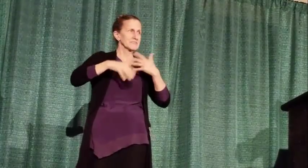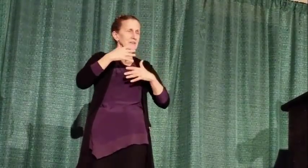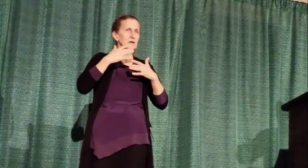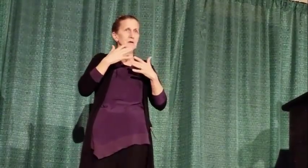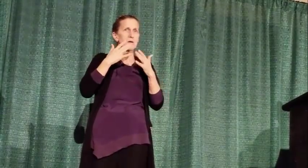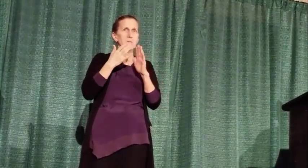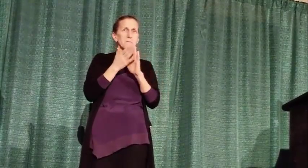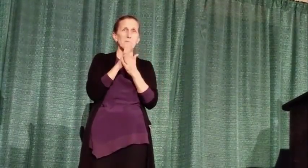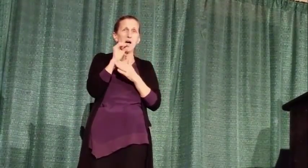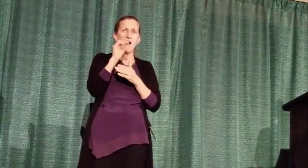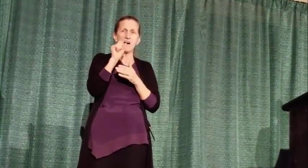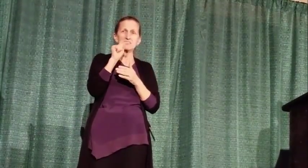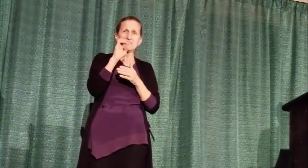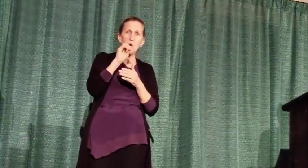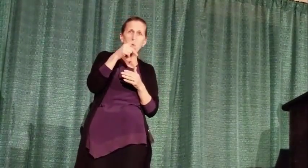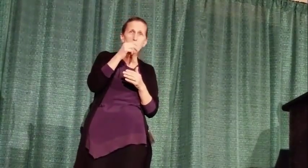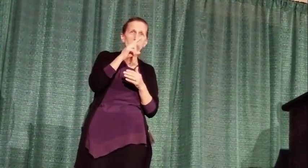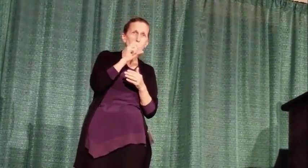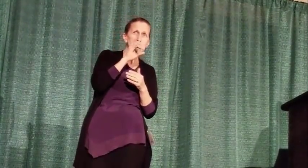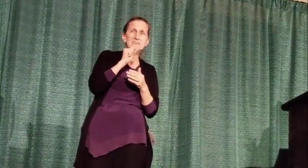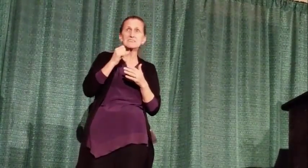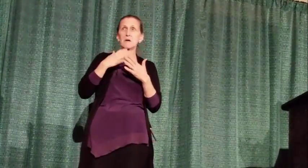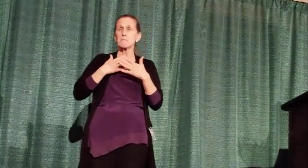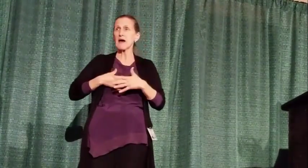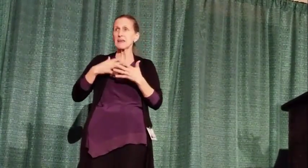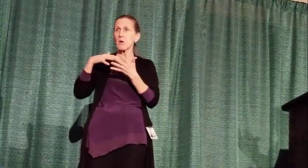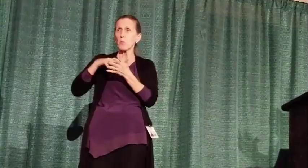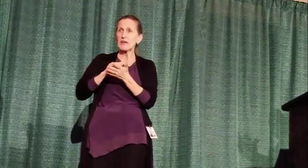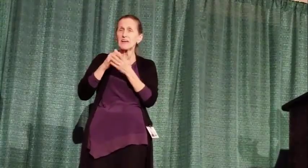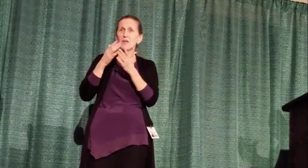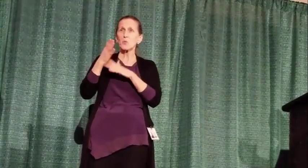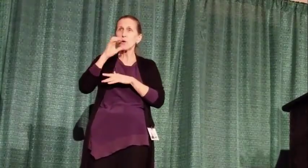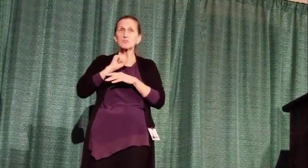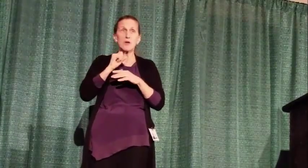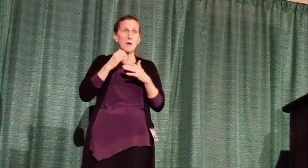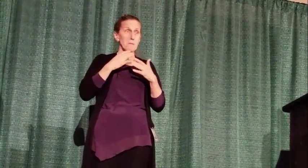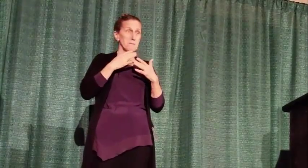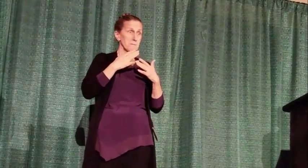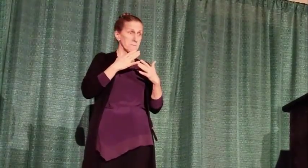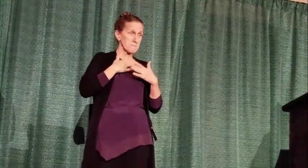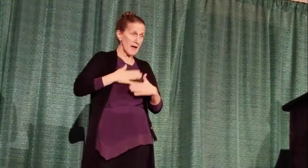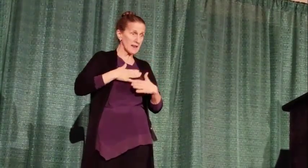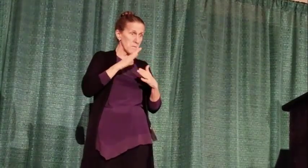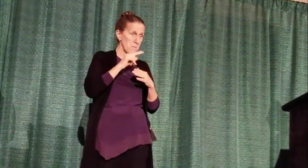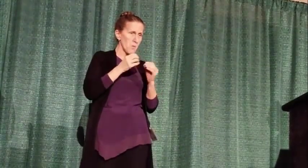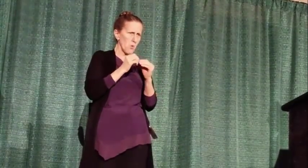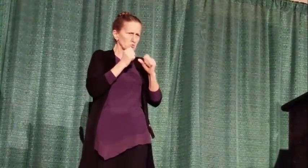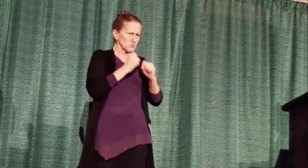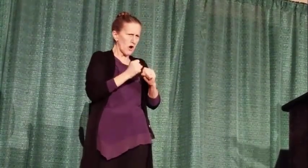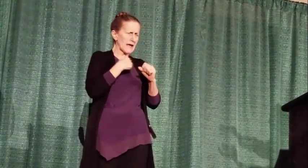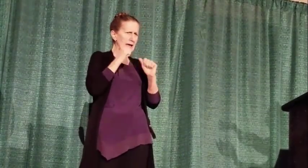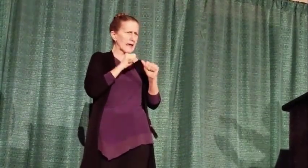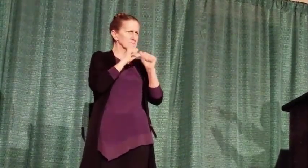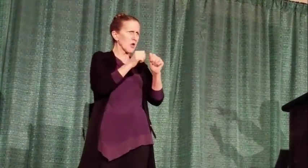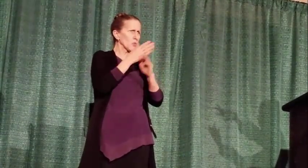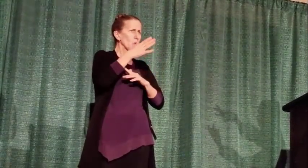causing osteoporosis and weakening the muscles with aging. My muscles and bones are more stable now. I'll maintain my strength into my later years. Now